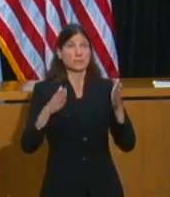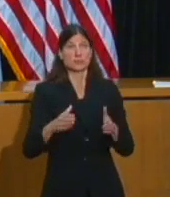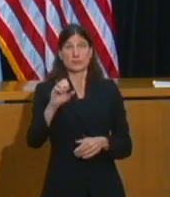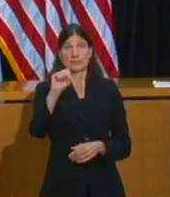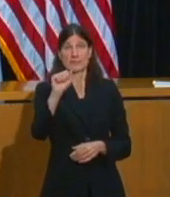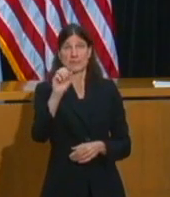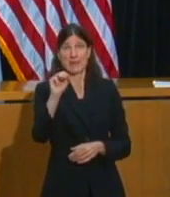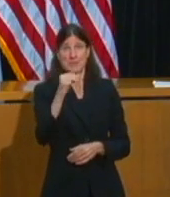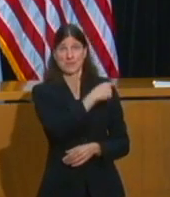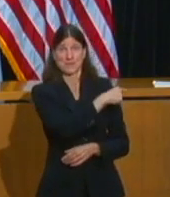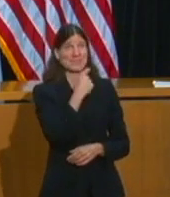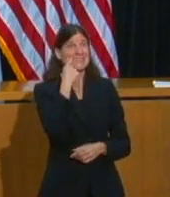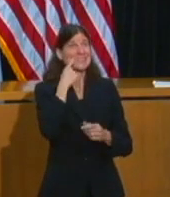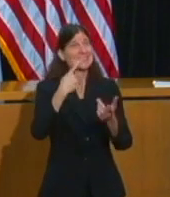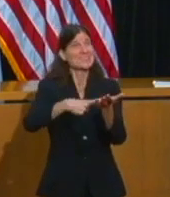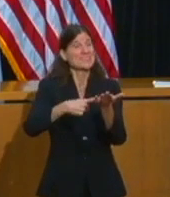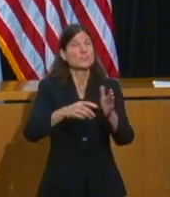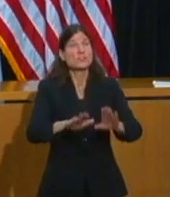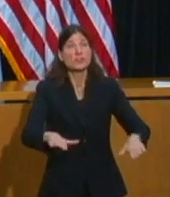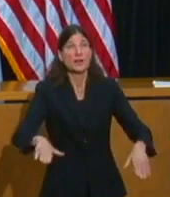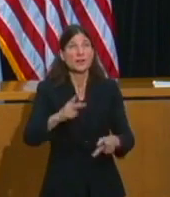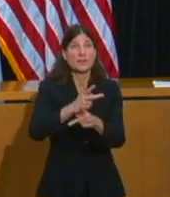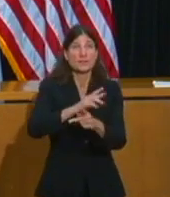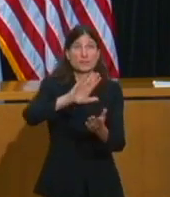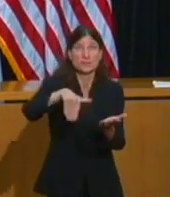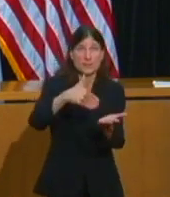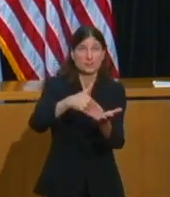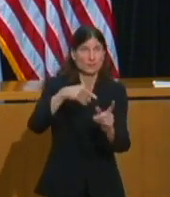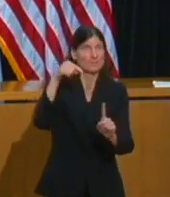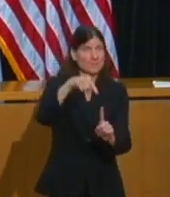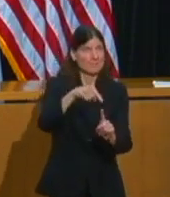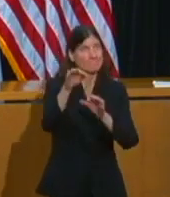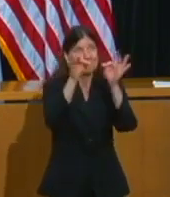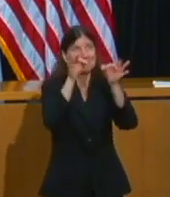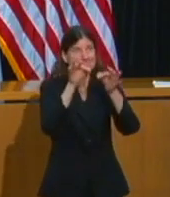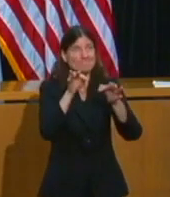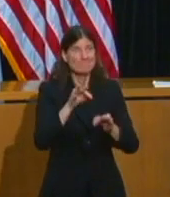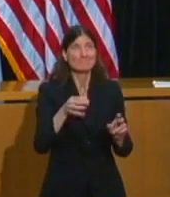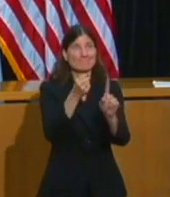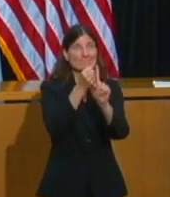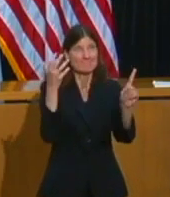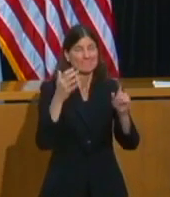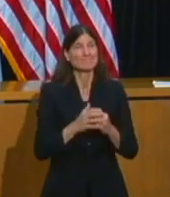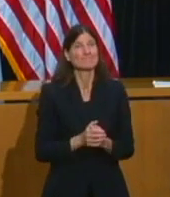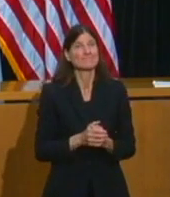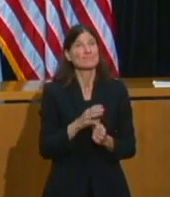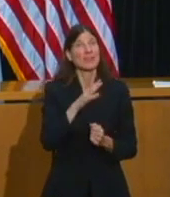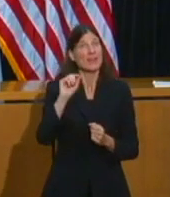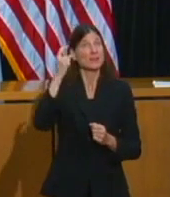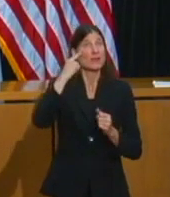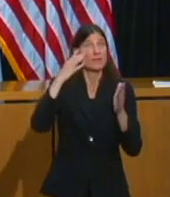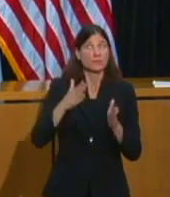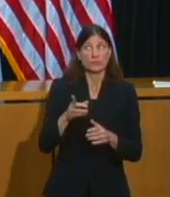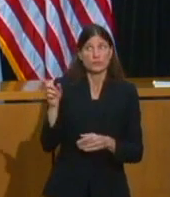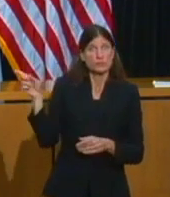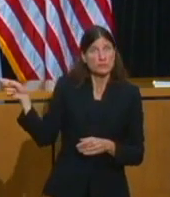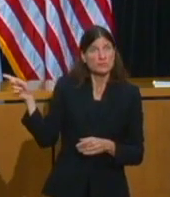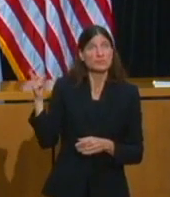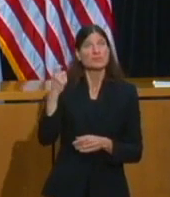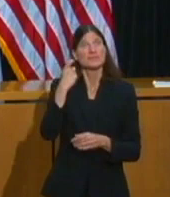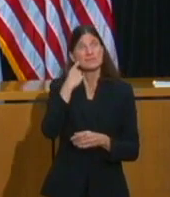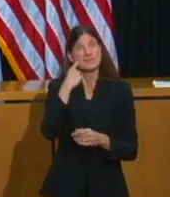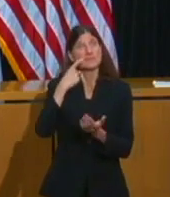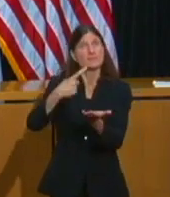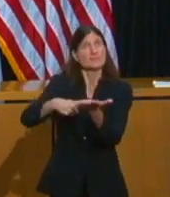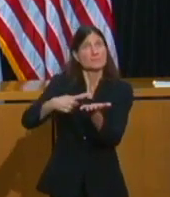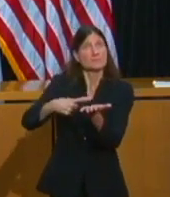what day it was, but about 10 days ago, the governor asked the command center to bring together early education and care, the Department of Public